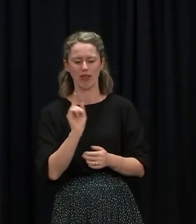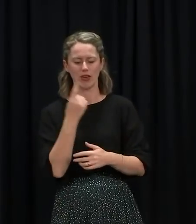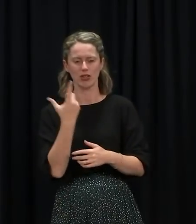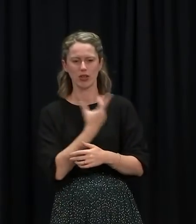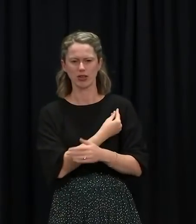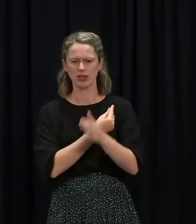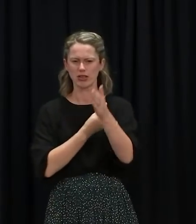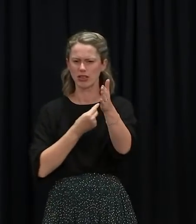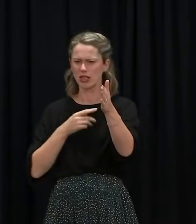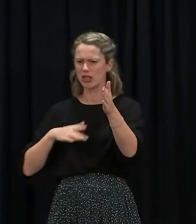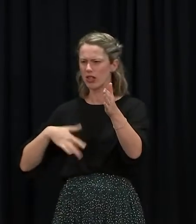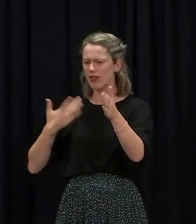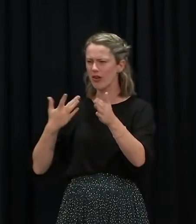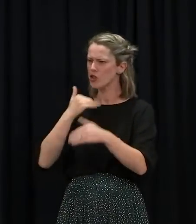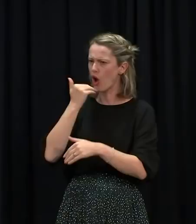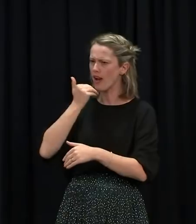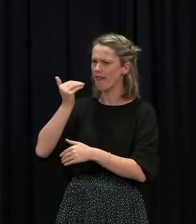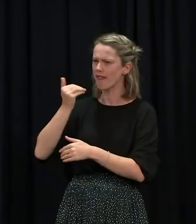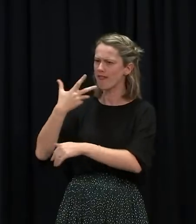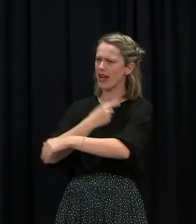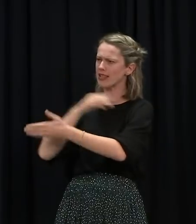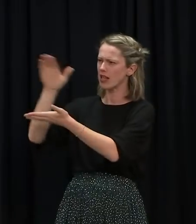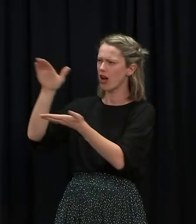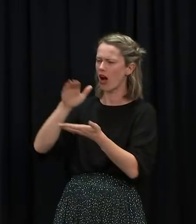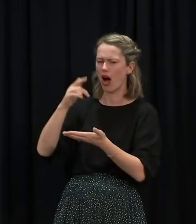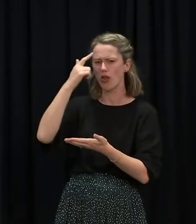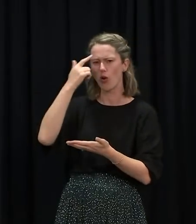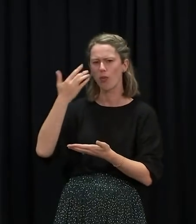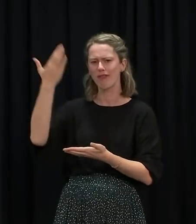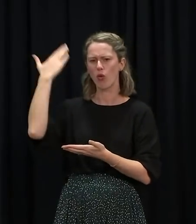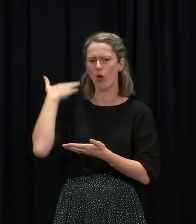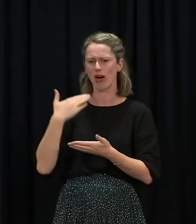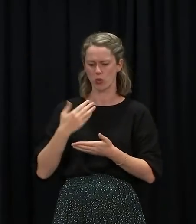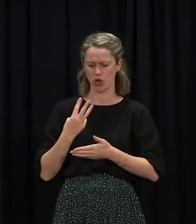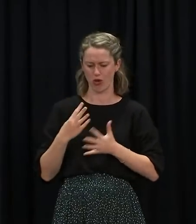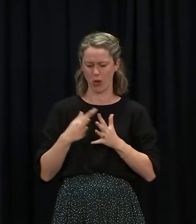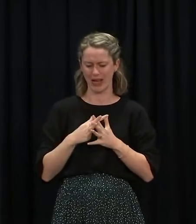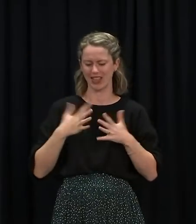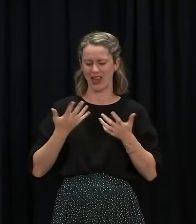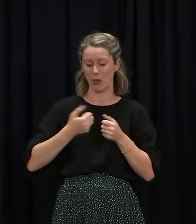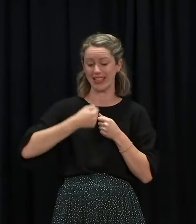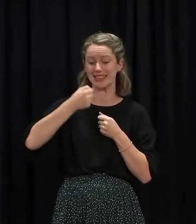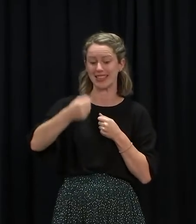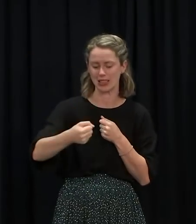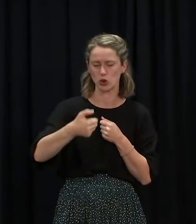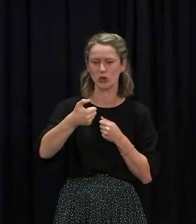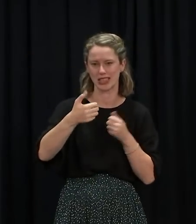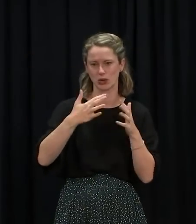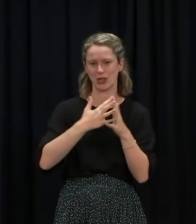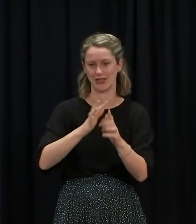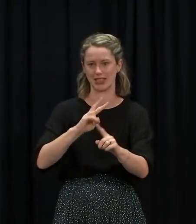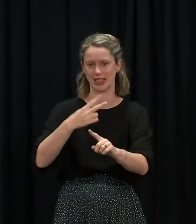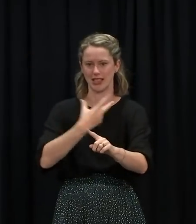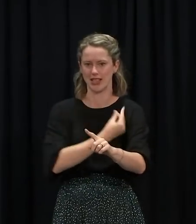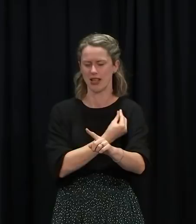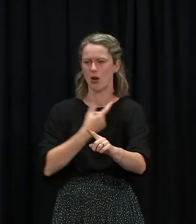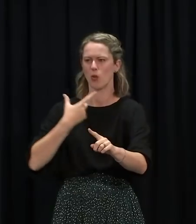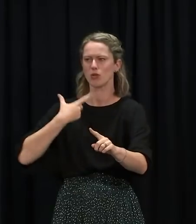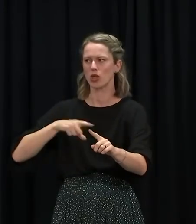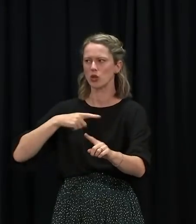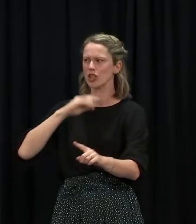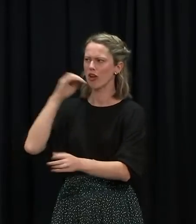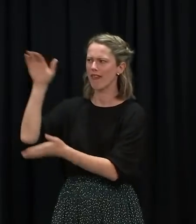a supply issue though, because wasn't the rationale for extending it in the first place? We wanted to get, you know, that maximum coverage, but now we want